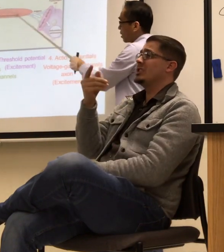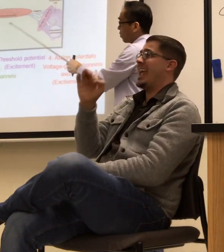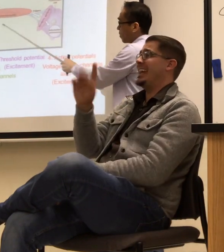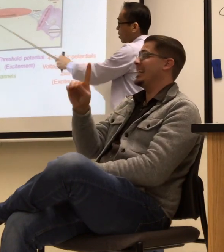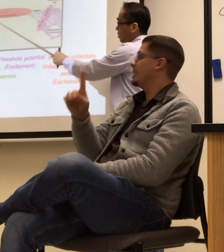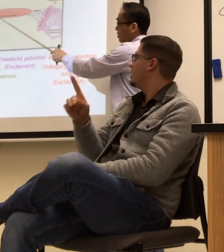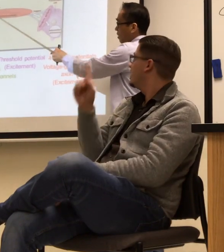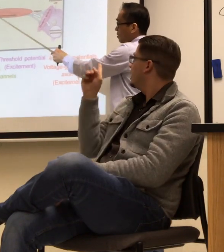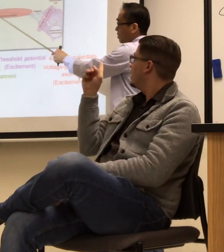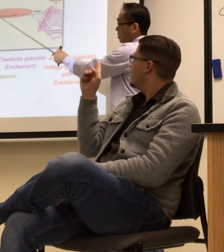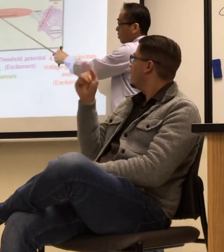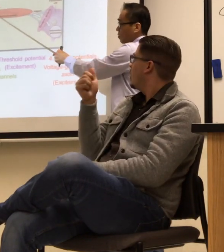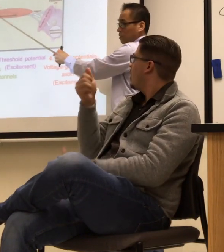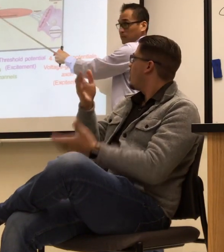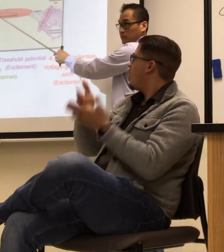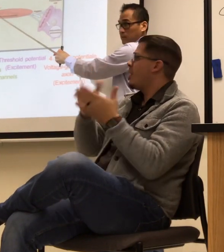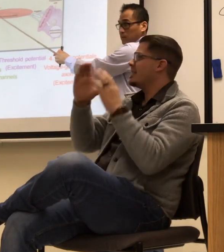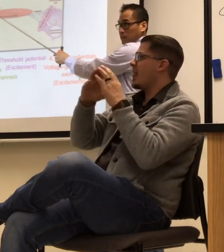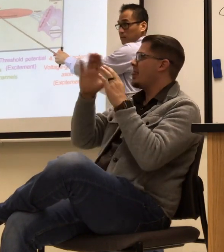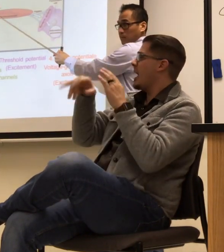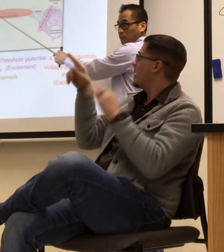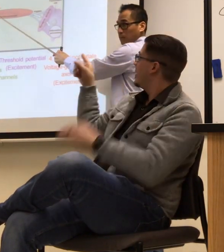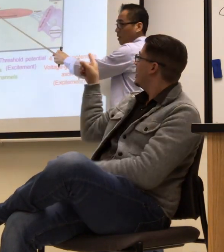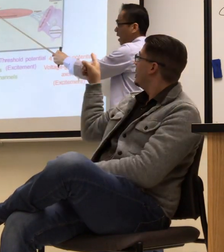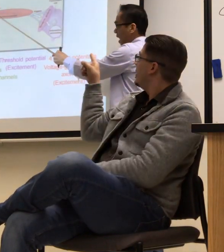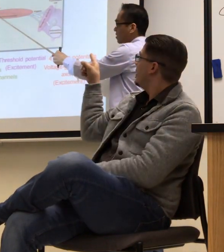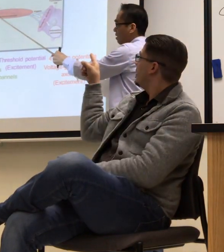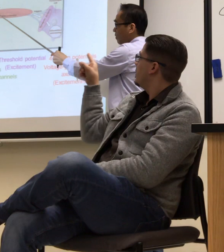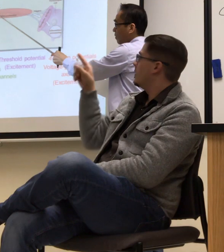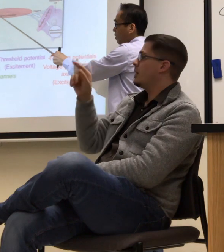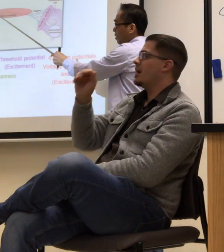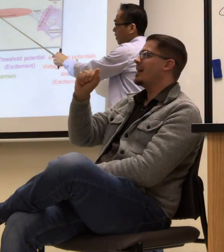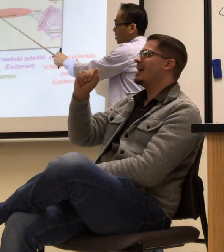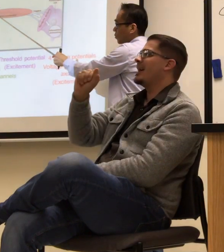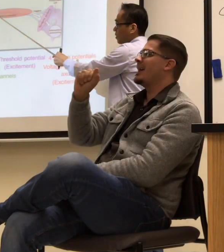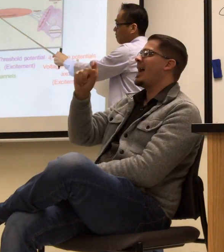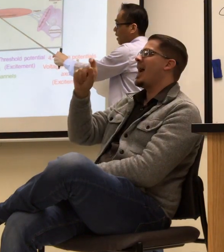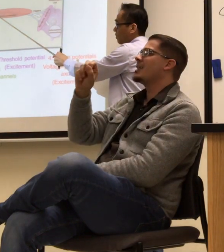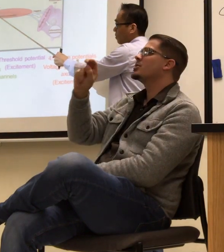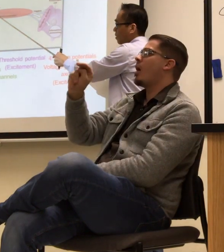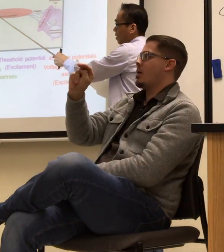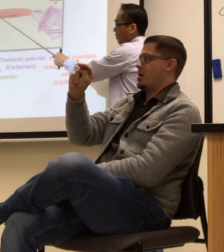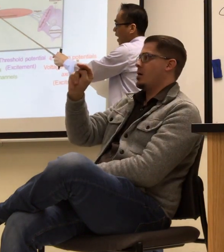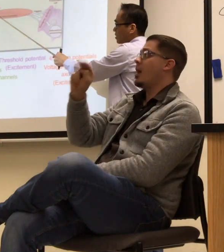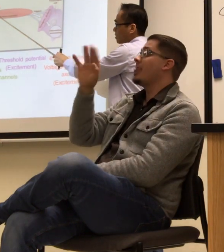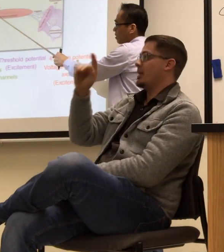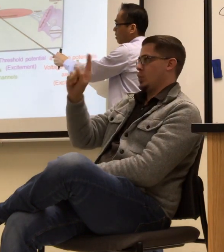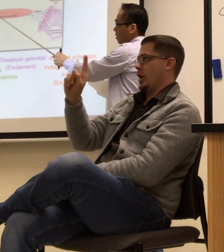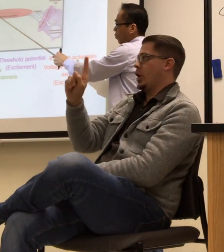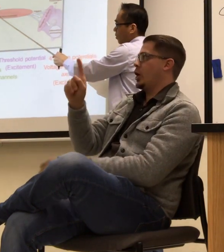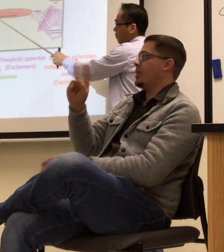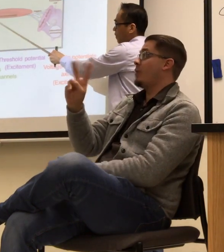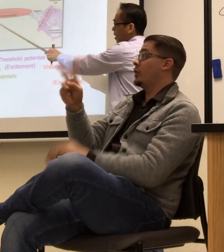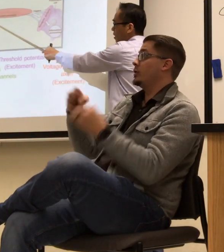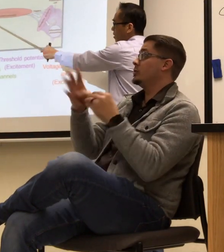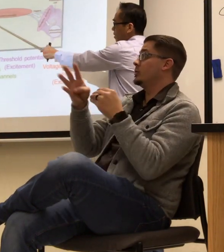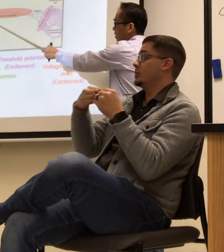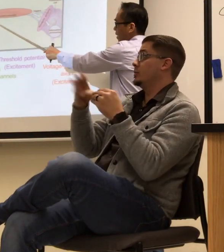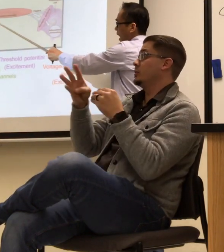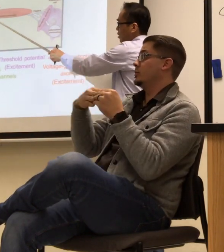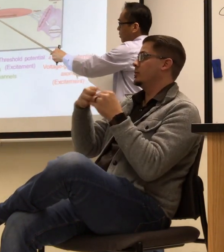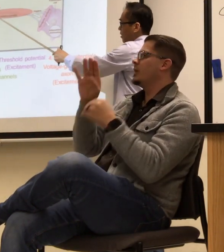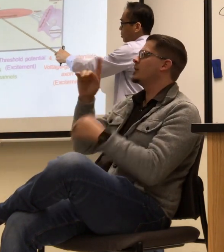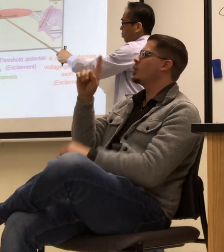potential? What part of the cell is this called? Axon. That's where you find them. That's where you